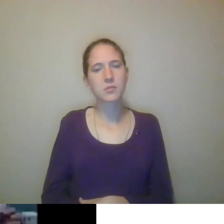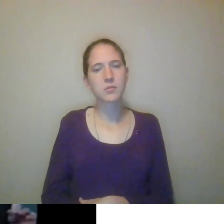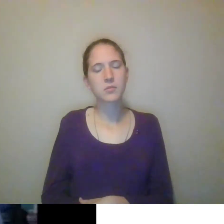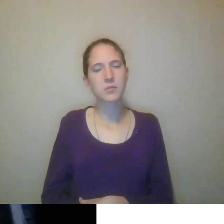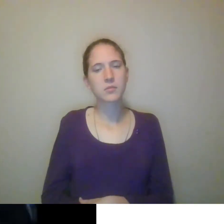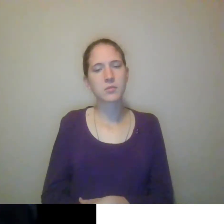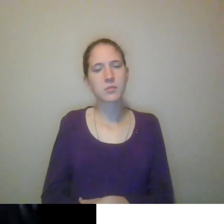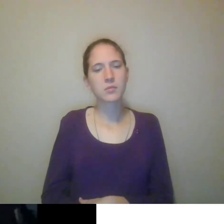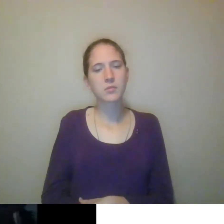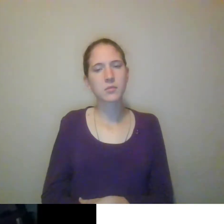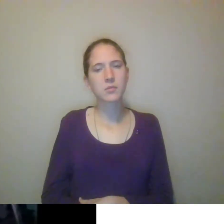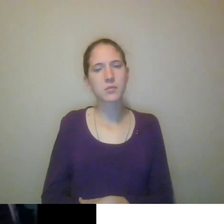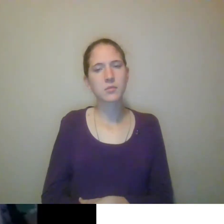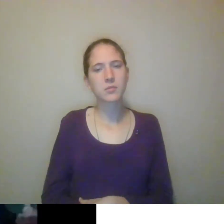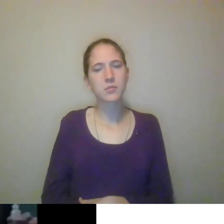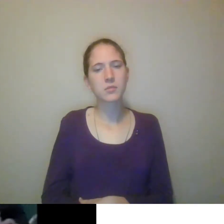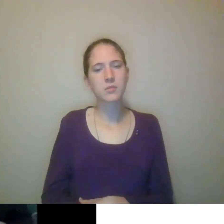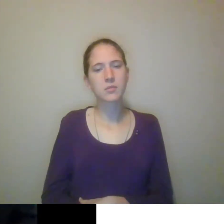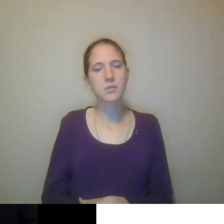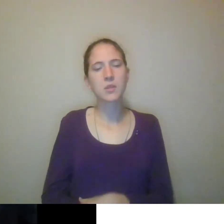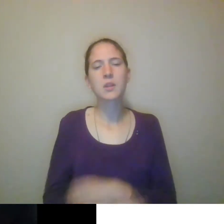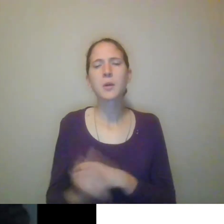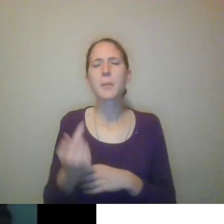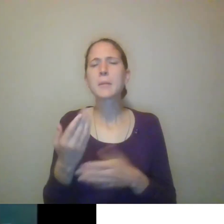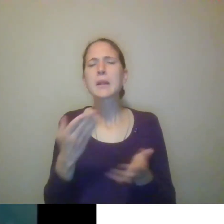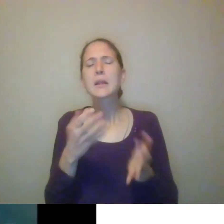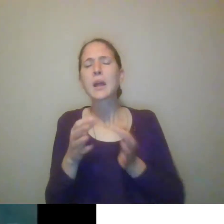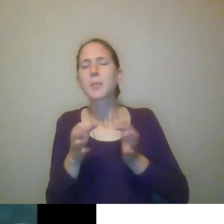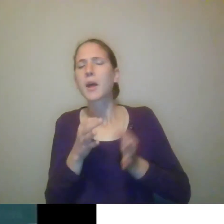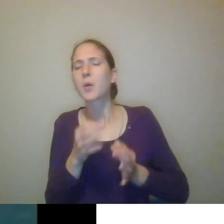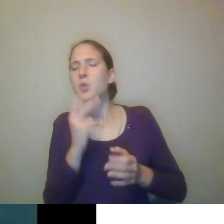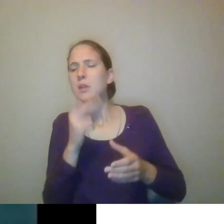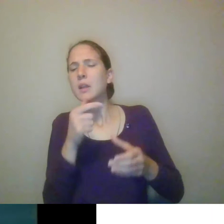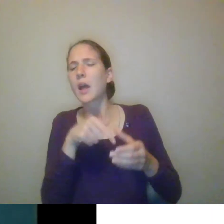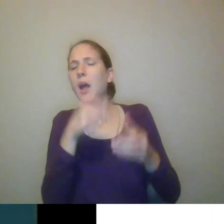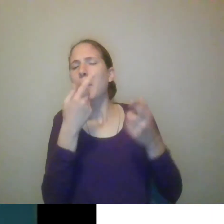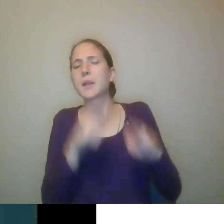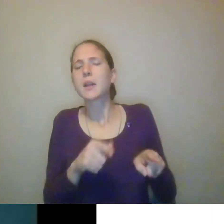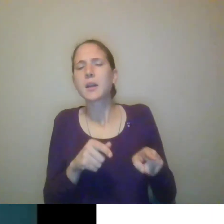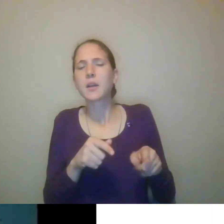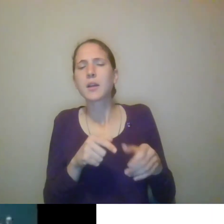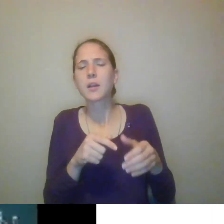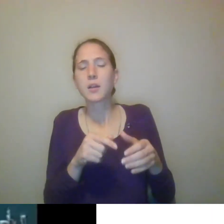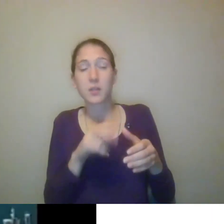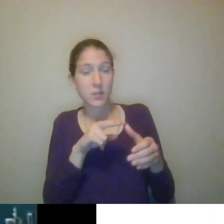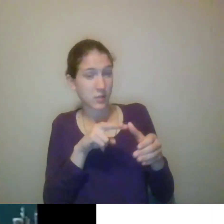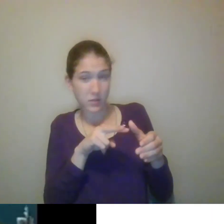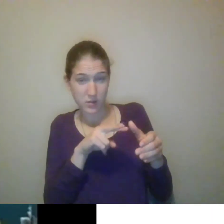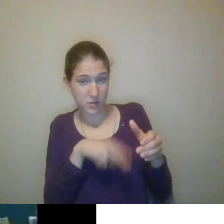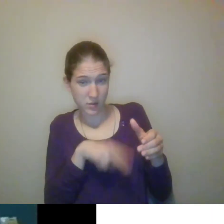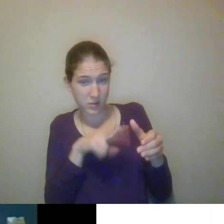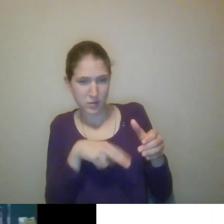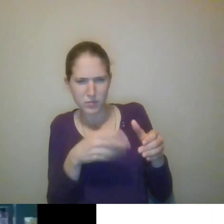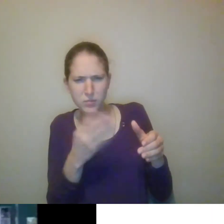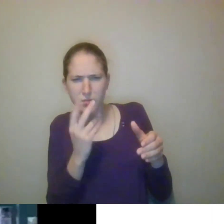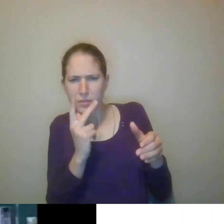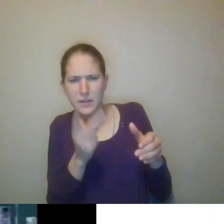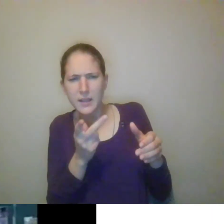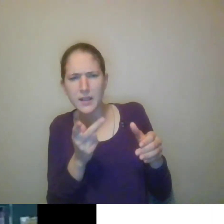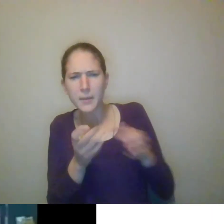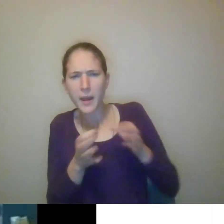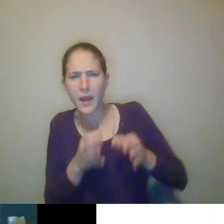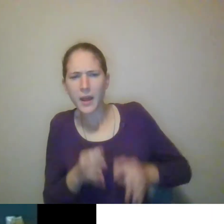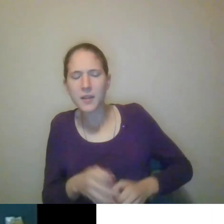Now, okay. Somebody please describe what they see happening here. Somebody please explain what they see happening.